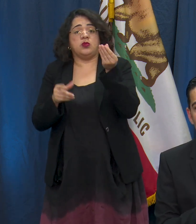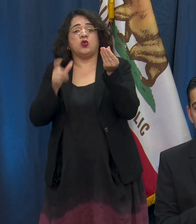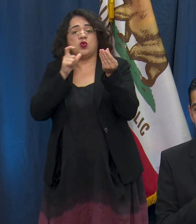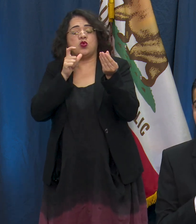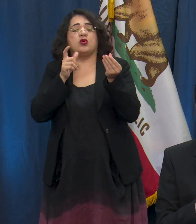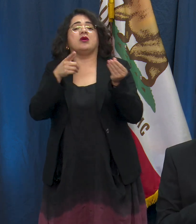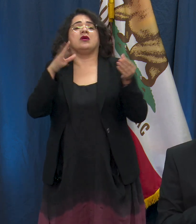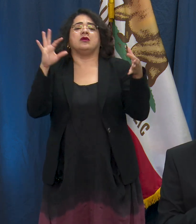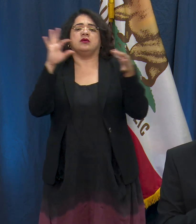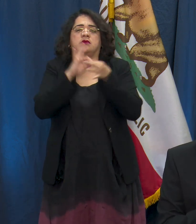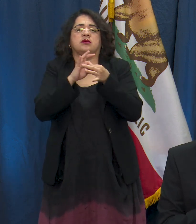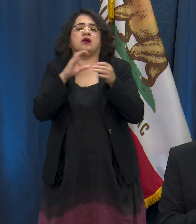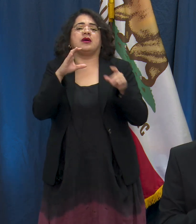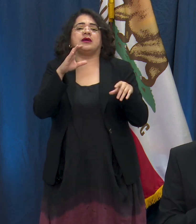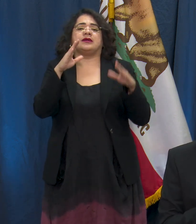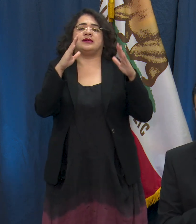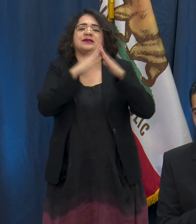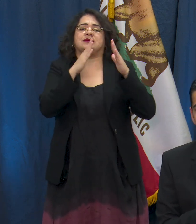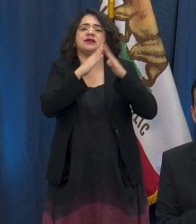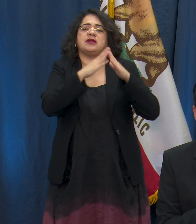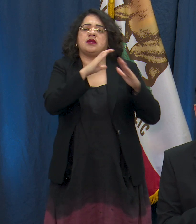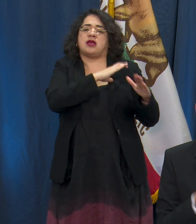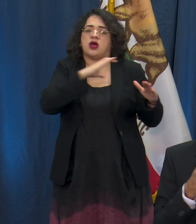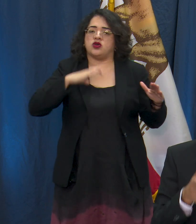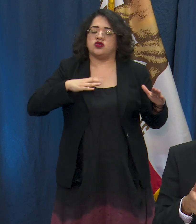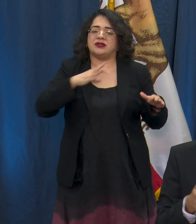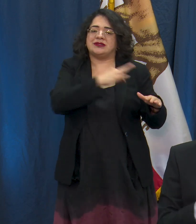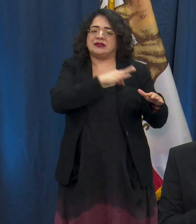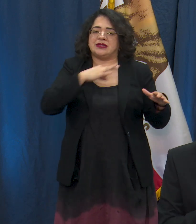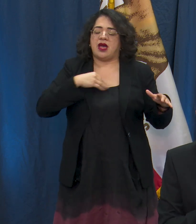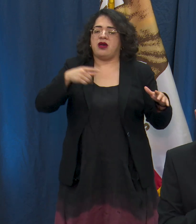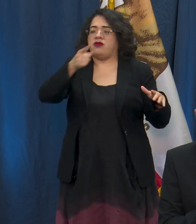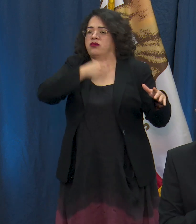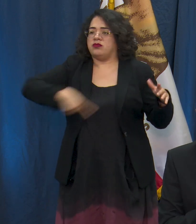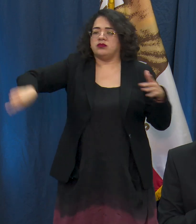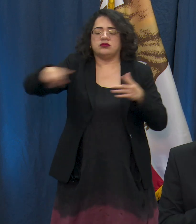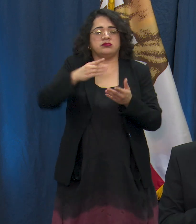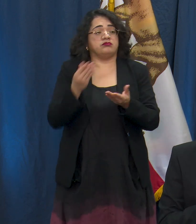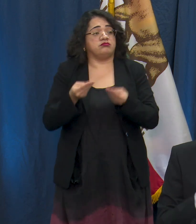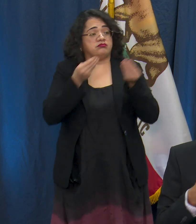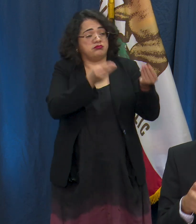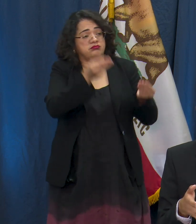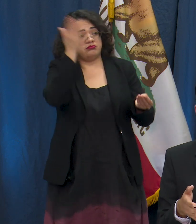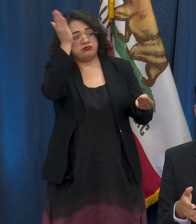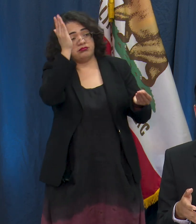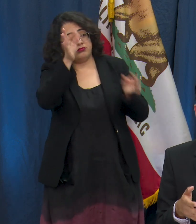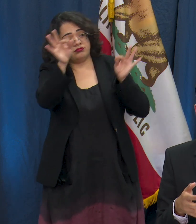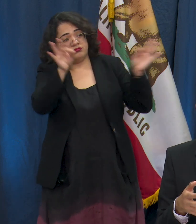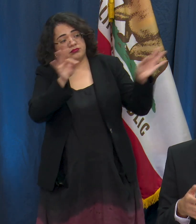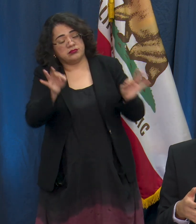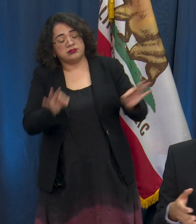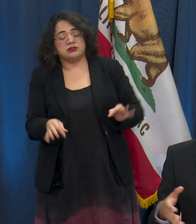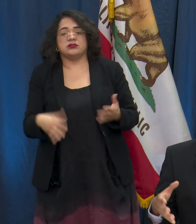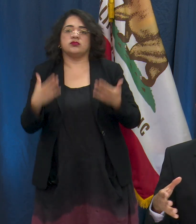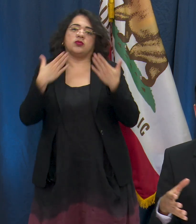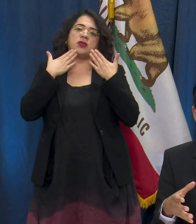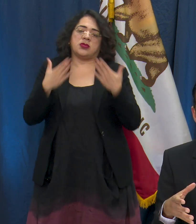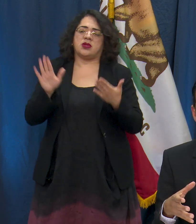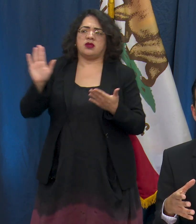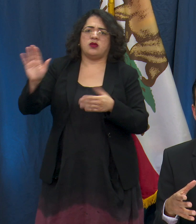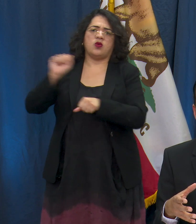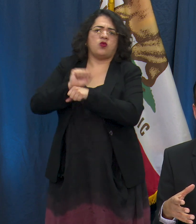staff, to really guide us in that work. And I want to thank them for volunteering and doing that work. We also have the City